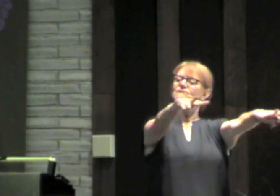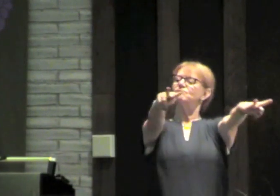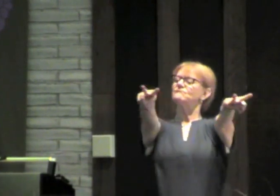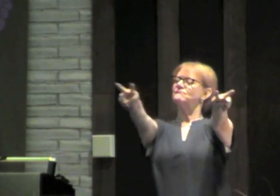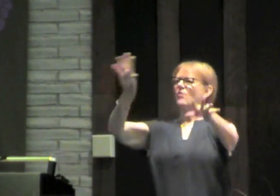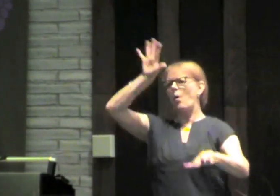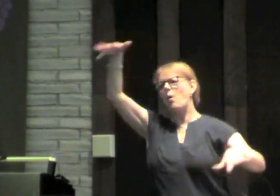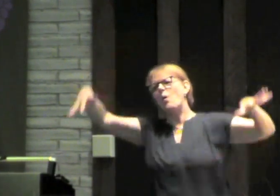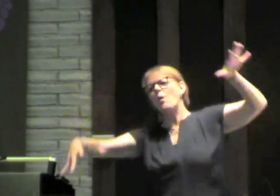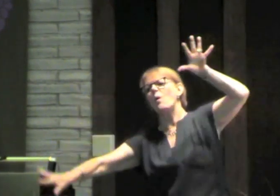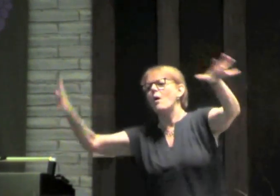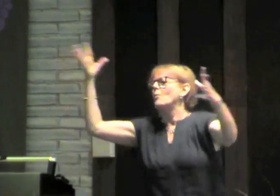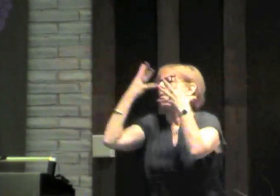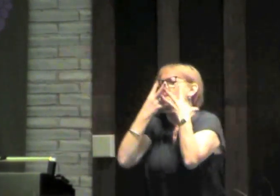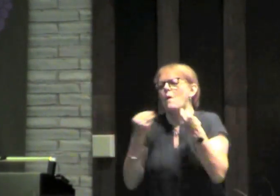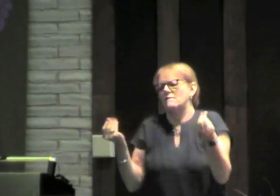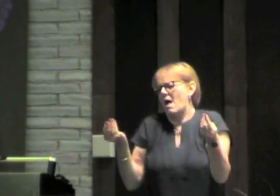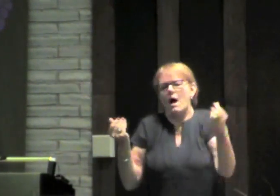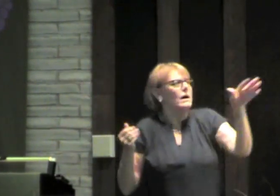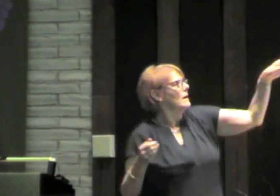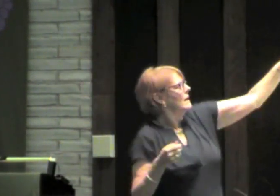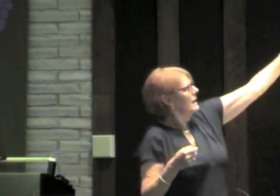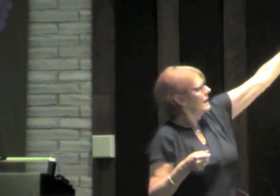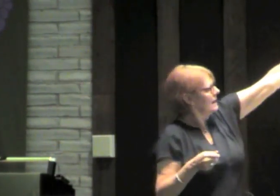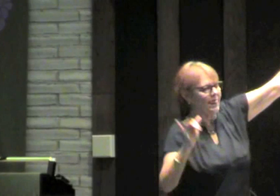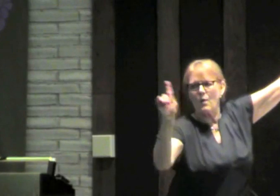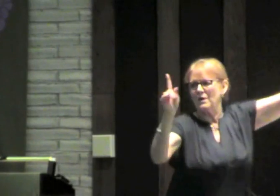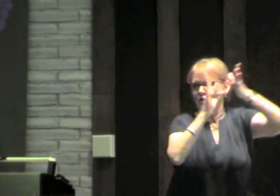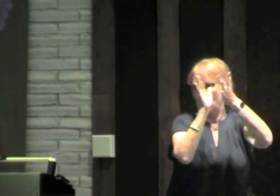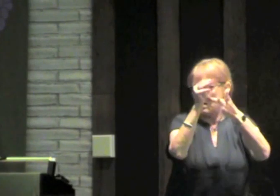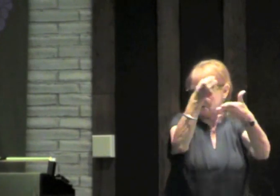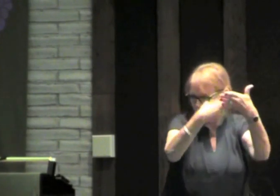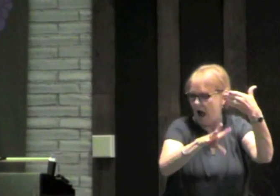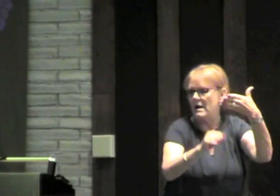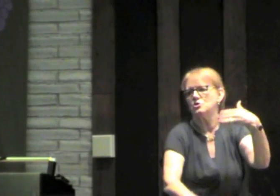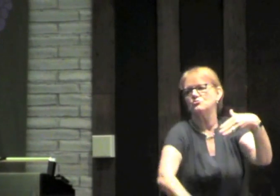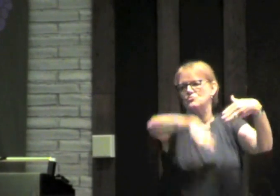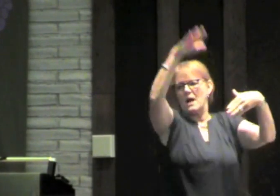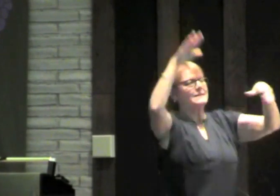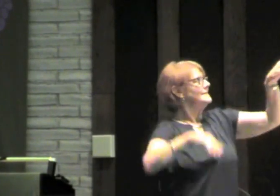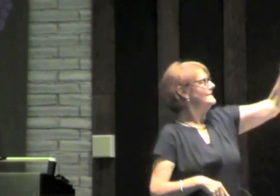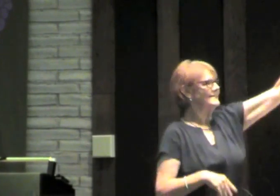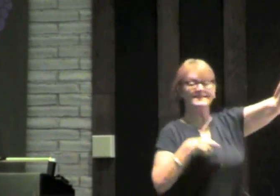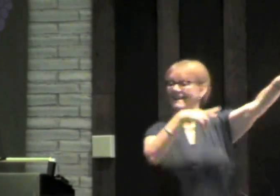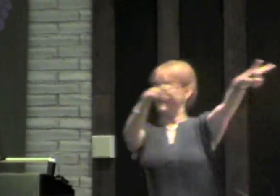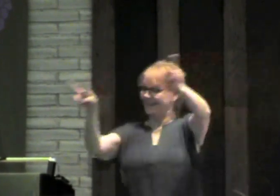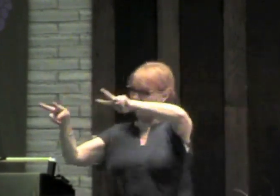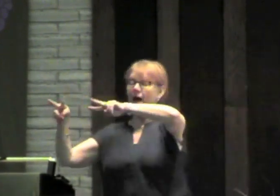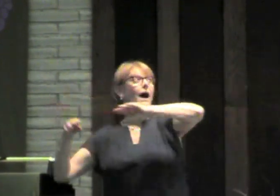And we sat on this very wall and looked over the scenery. It was just beautiful. But Jesus was baptized in the